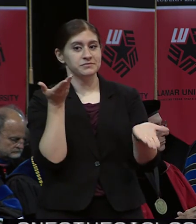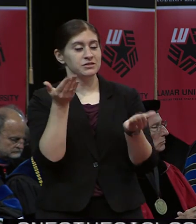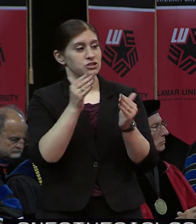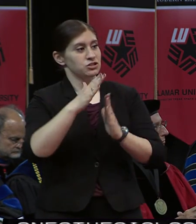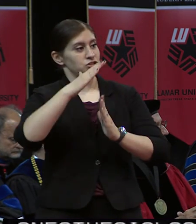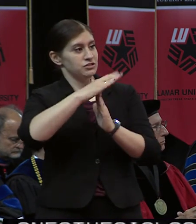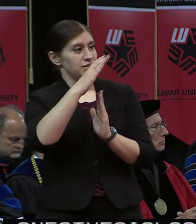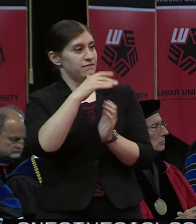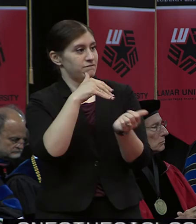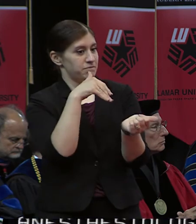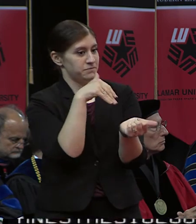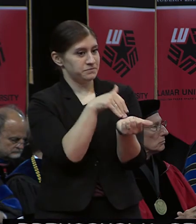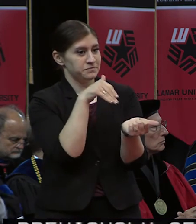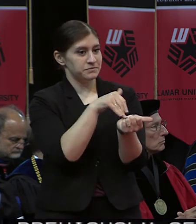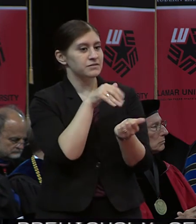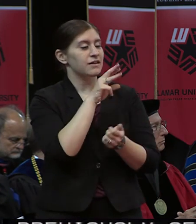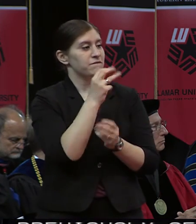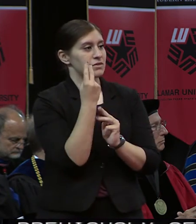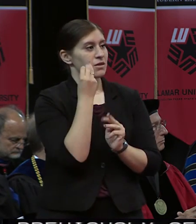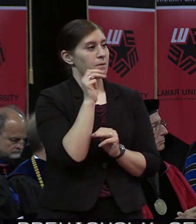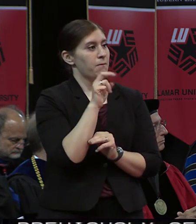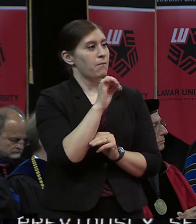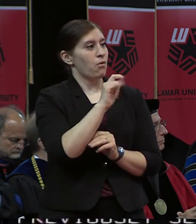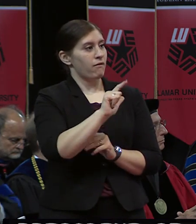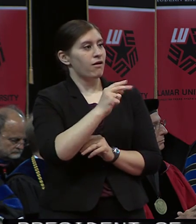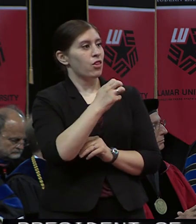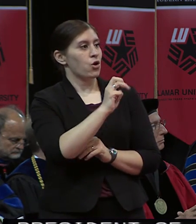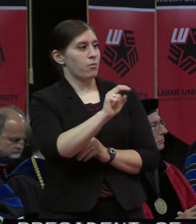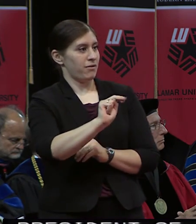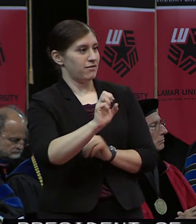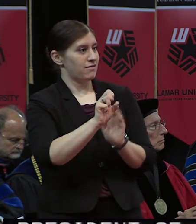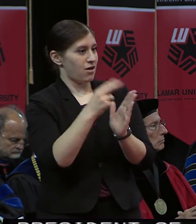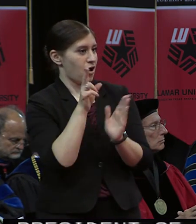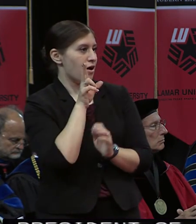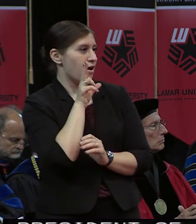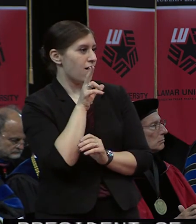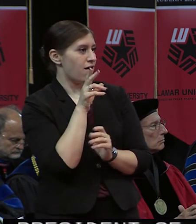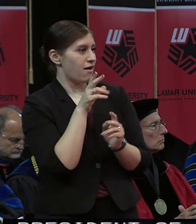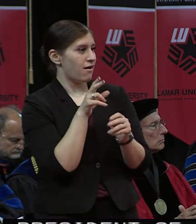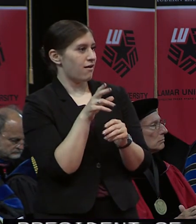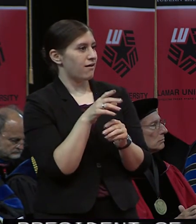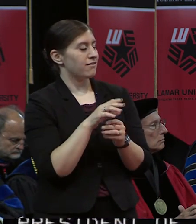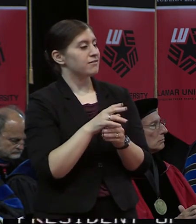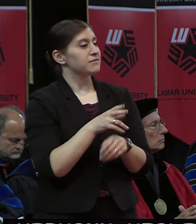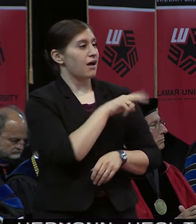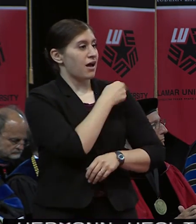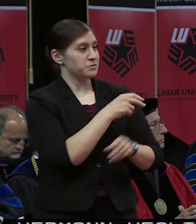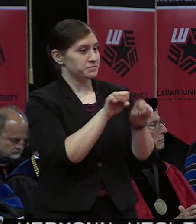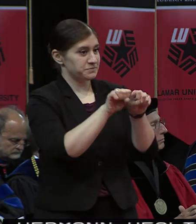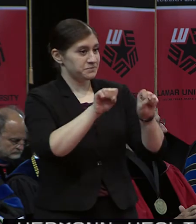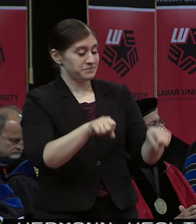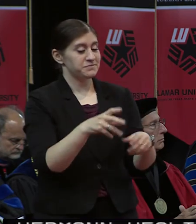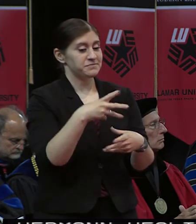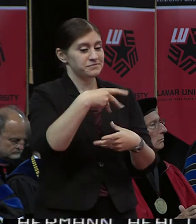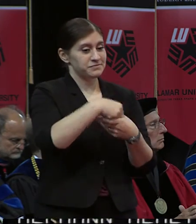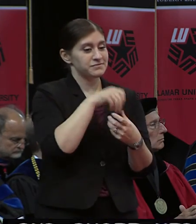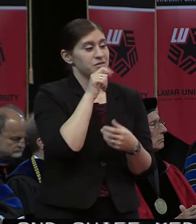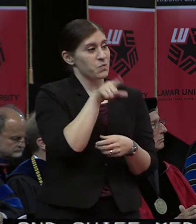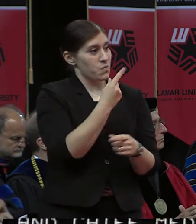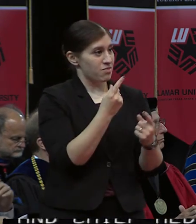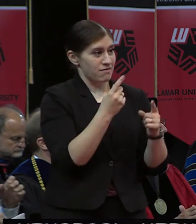medical officer of the Memorial Hermann Hospital System. In addition to these accomplishments as a